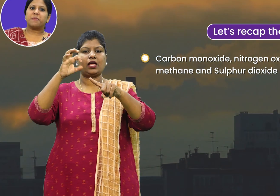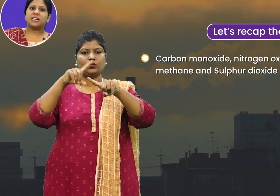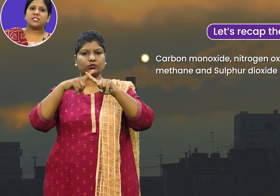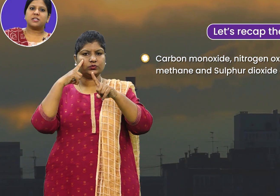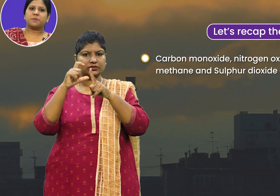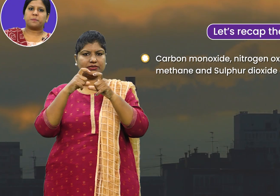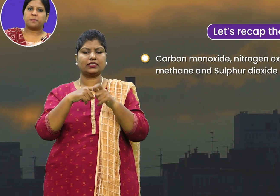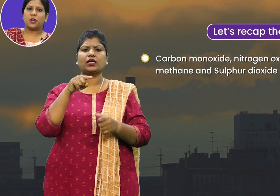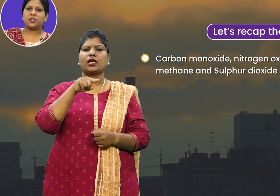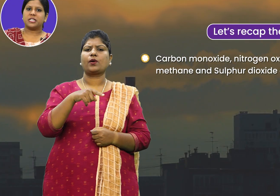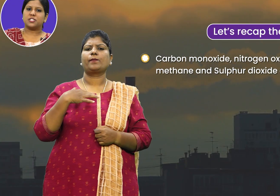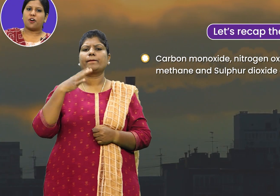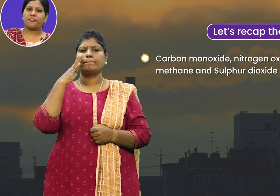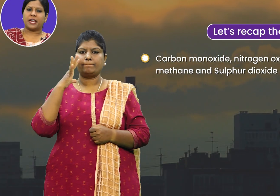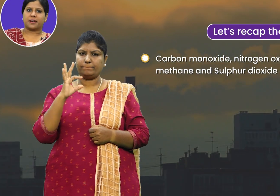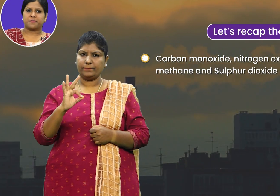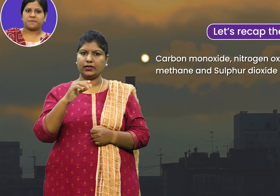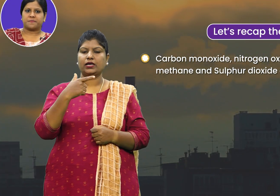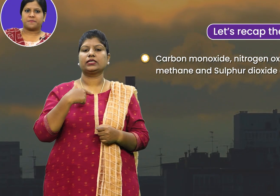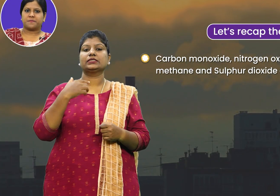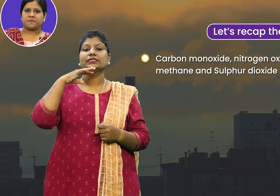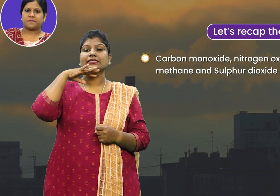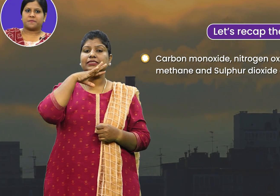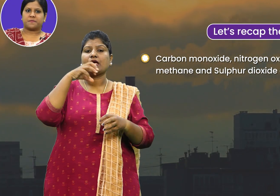are the major pollutants of air.